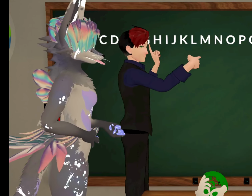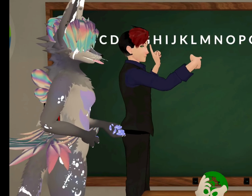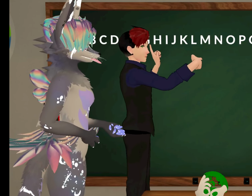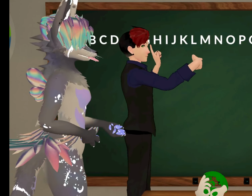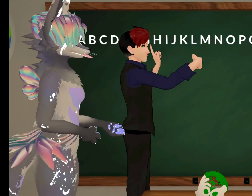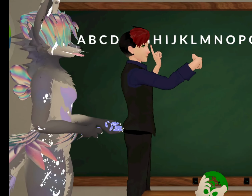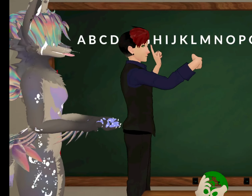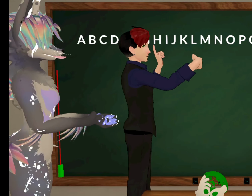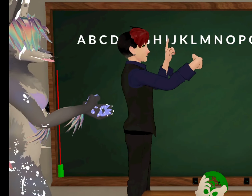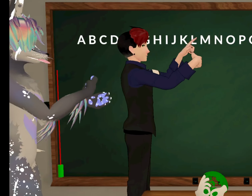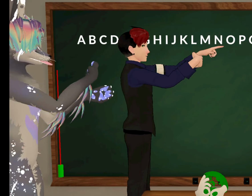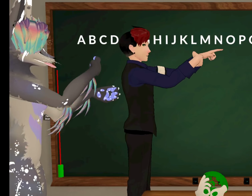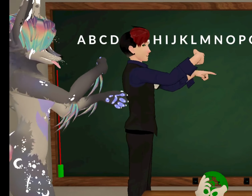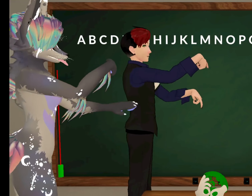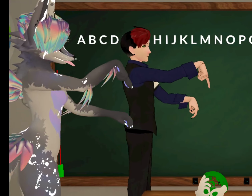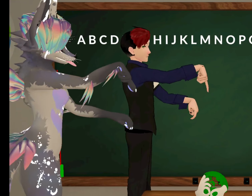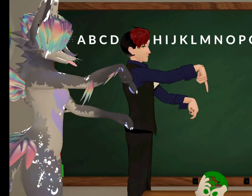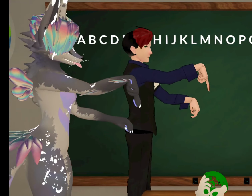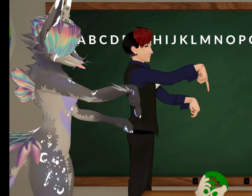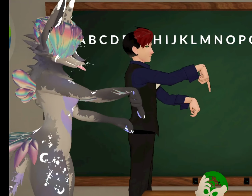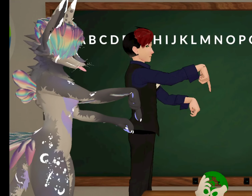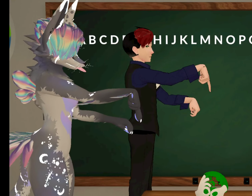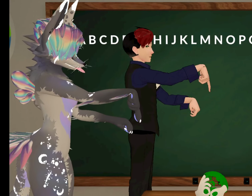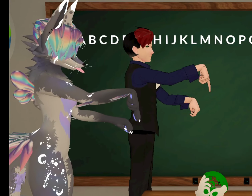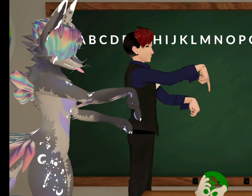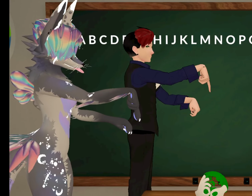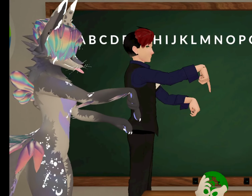It's one finger, right? A Q is it facing down.